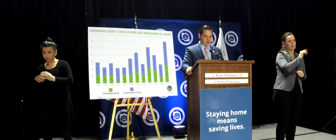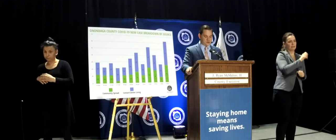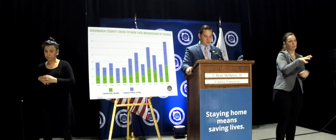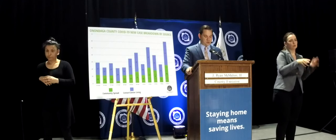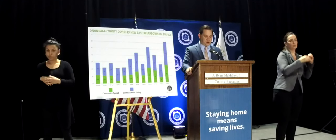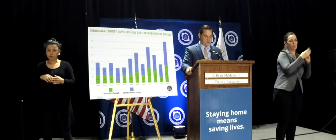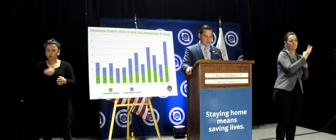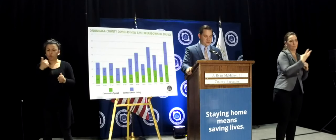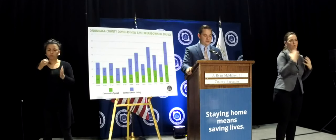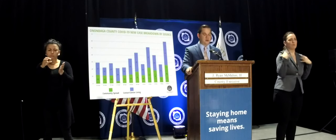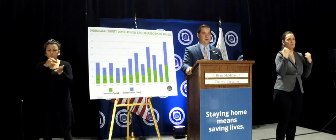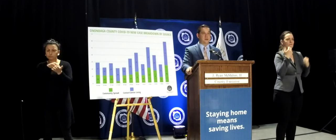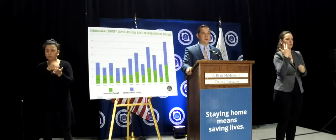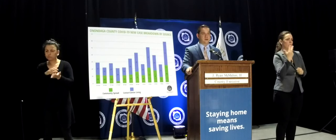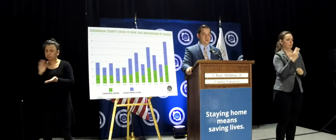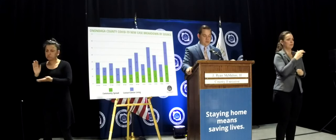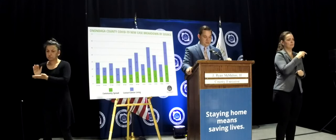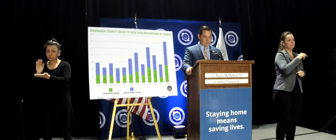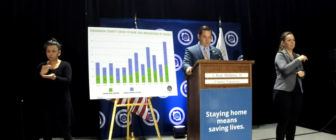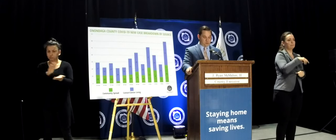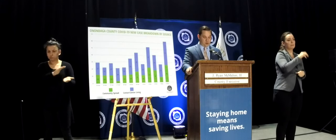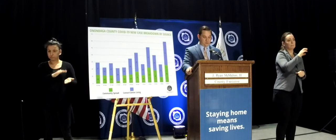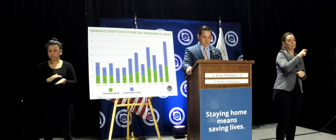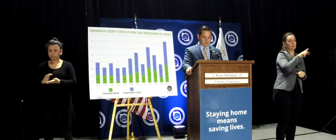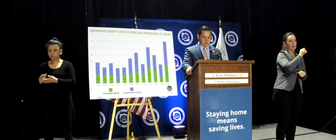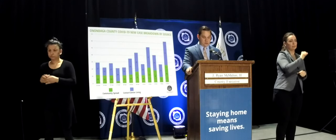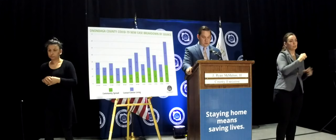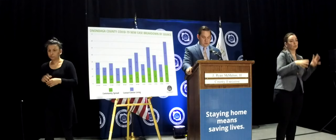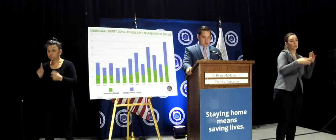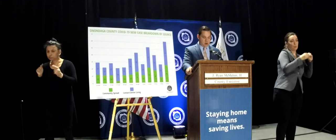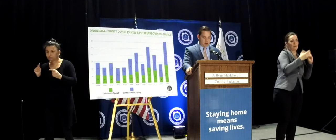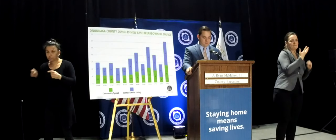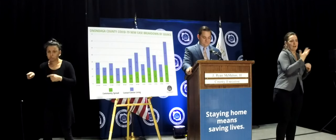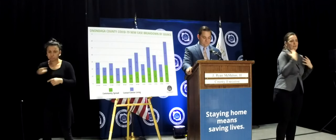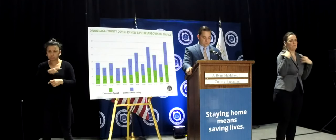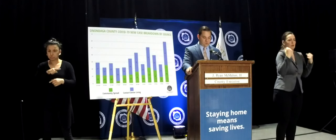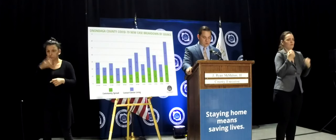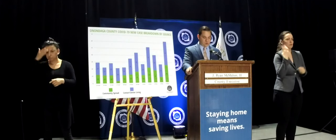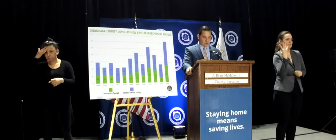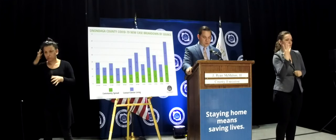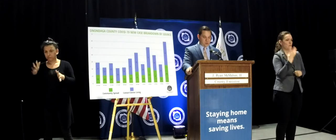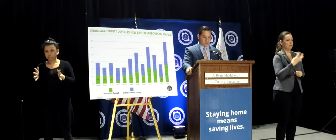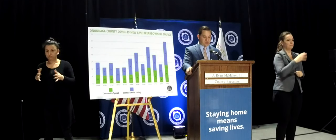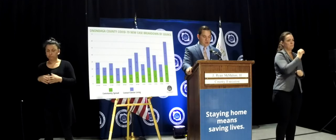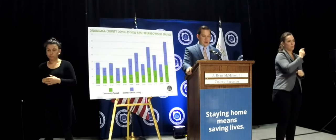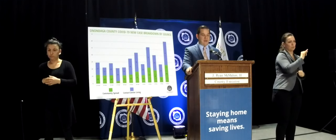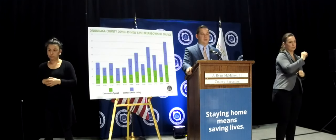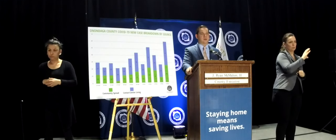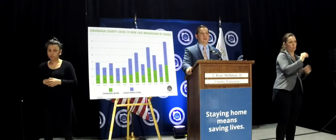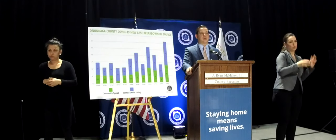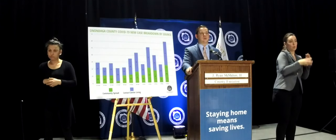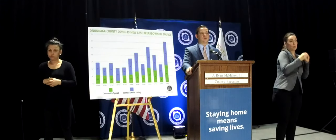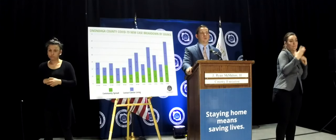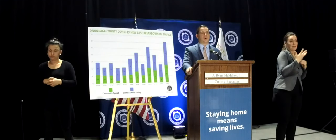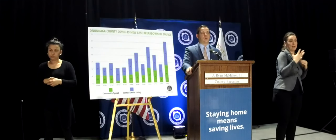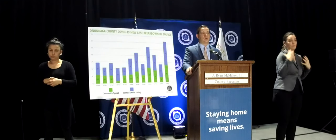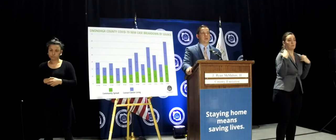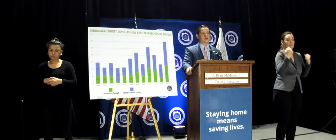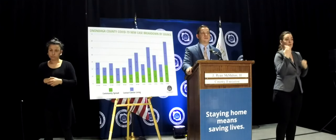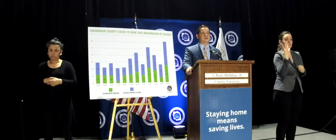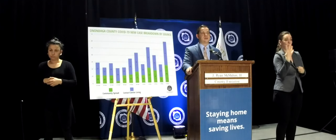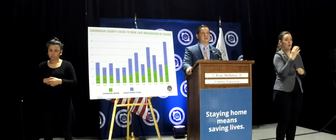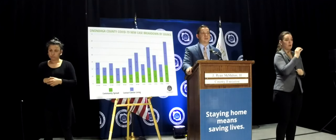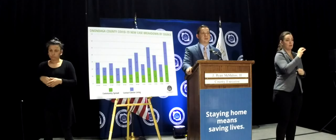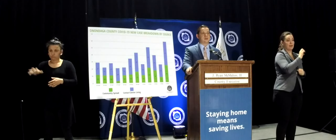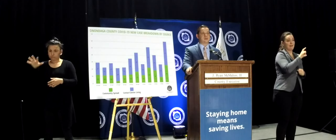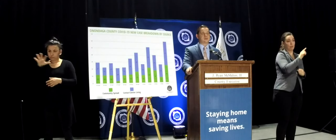2 cases, 2 recoveries. And Tully, 2 cases, 2 recoveries. So geographically, what we